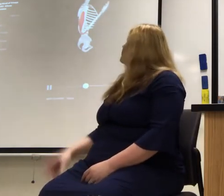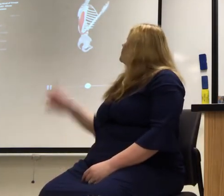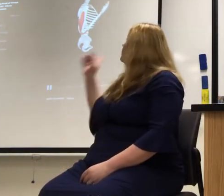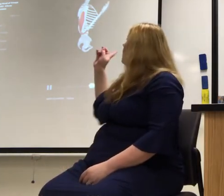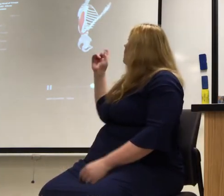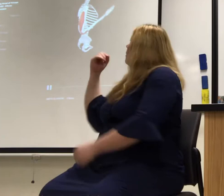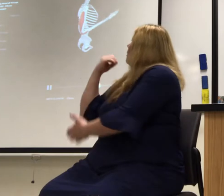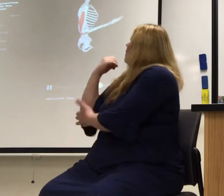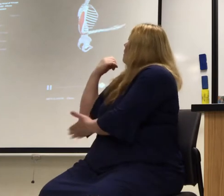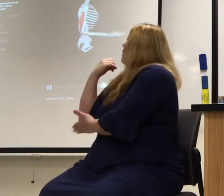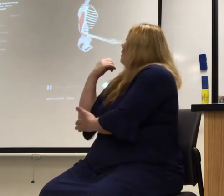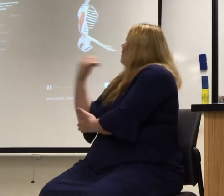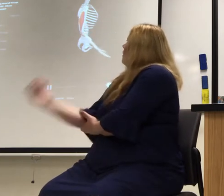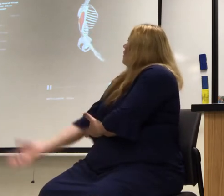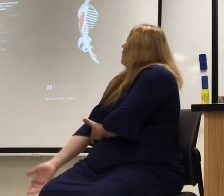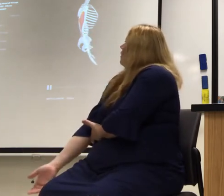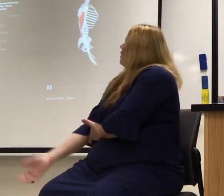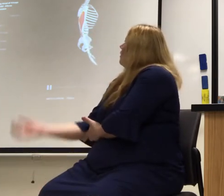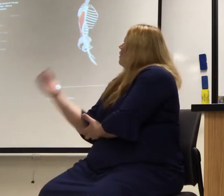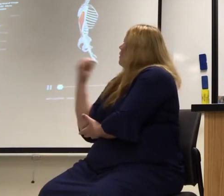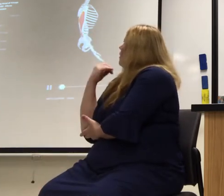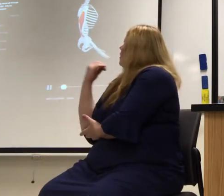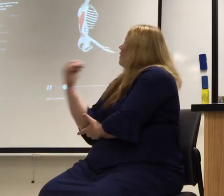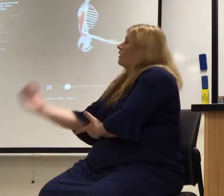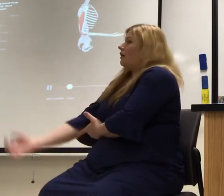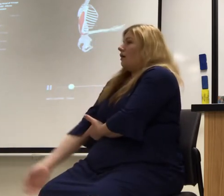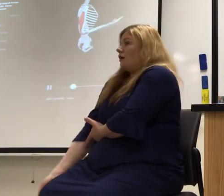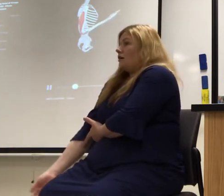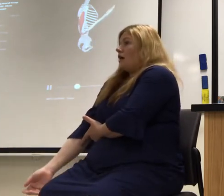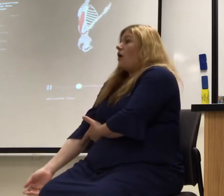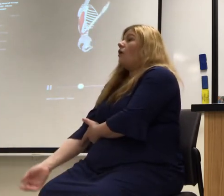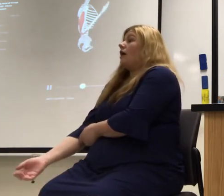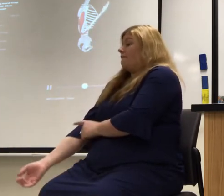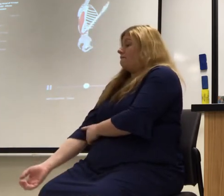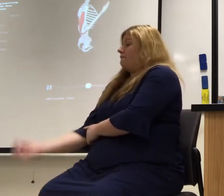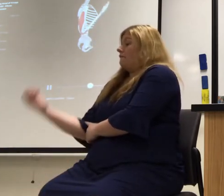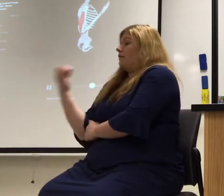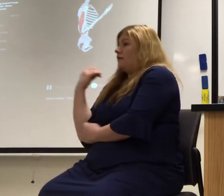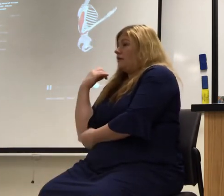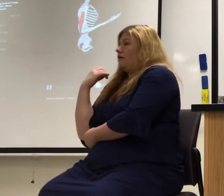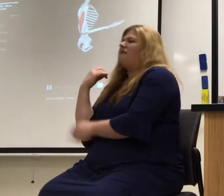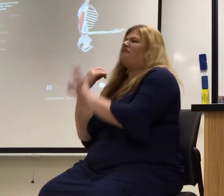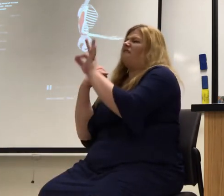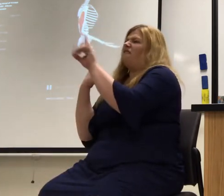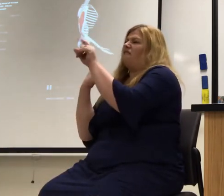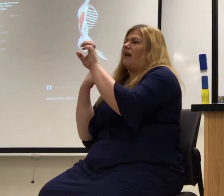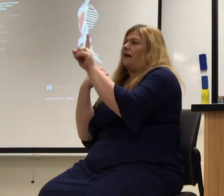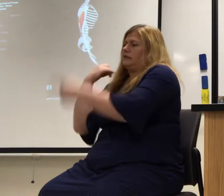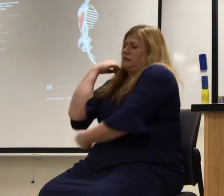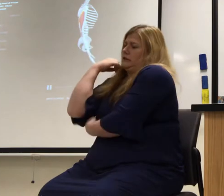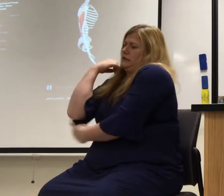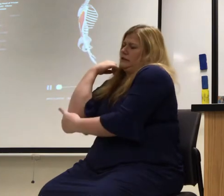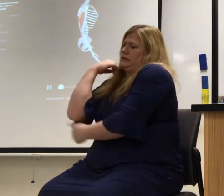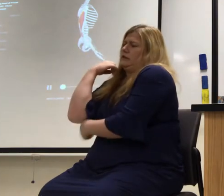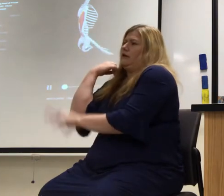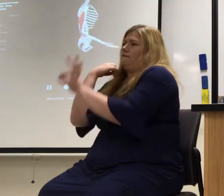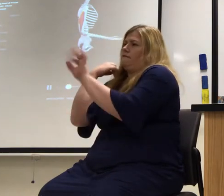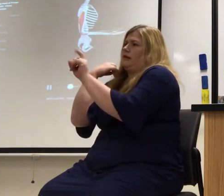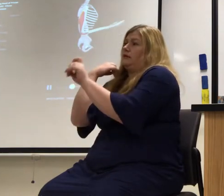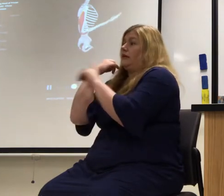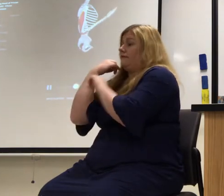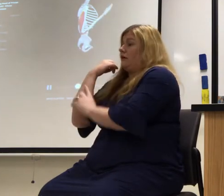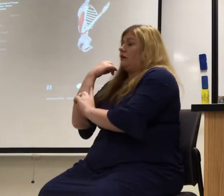When you bring the arm down, that's extension. Now, typically, you don't really need your triceps to do